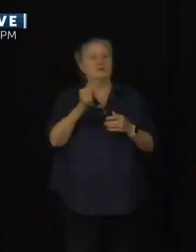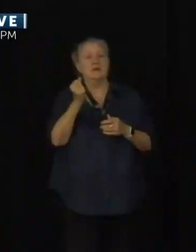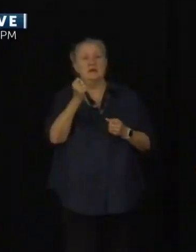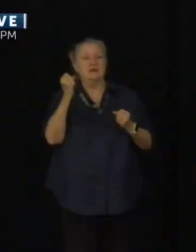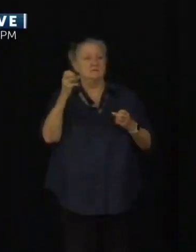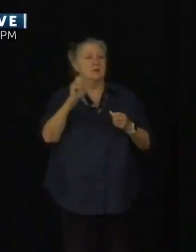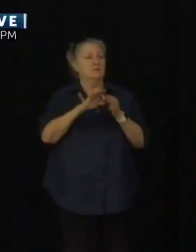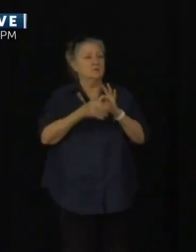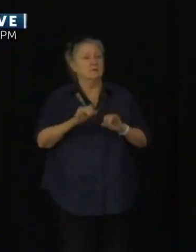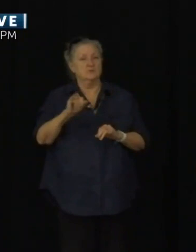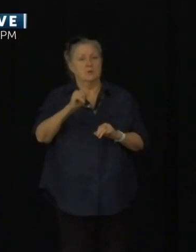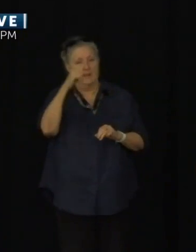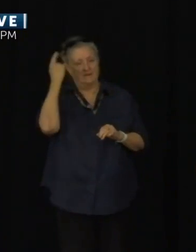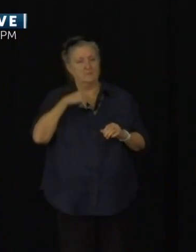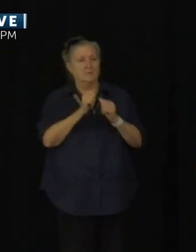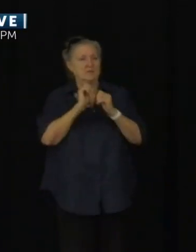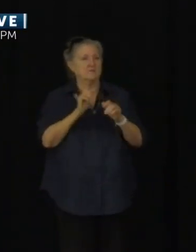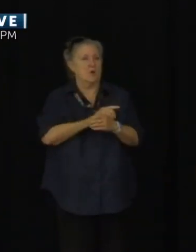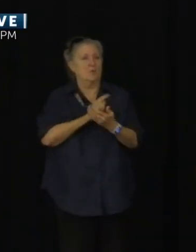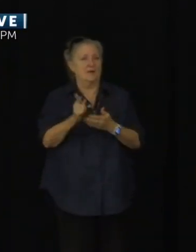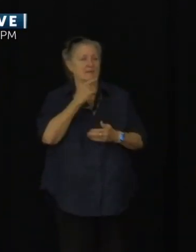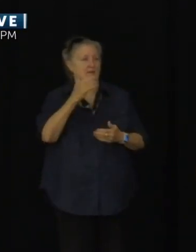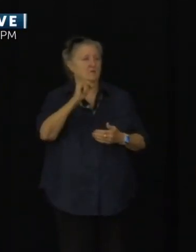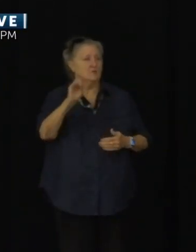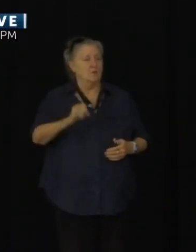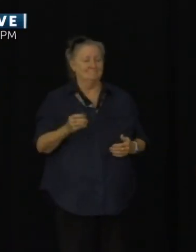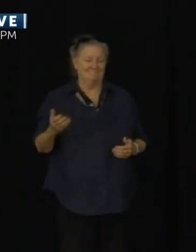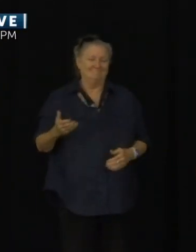let's listen in. It sounds like we got our sound back. Thank you, Joe.